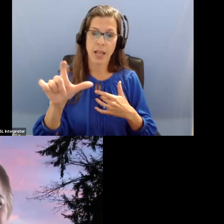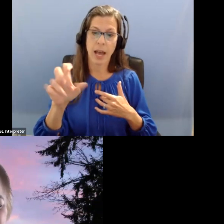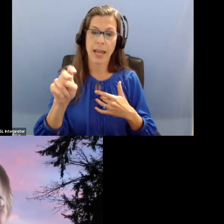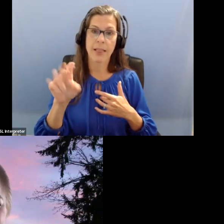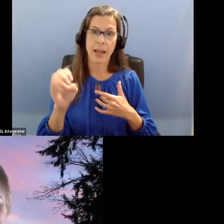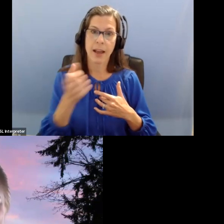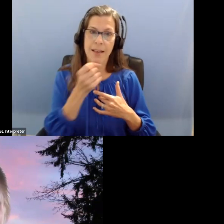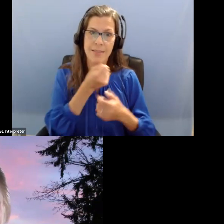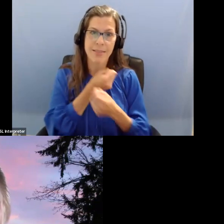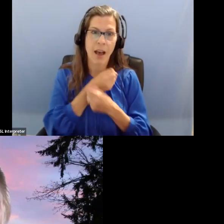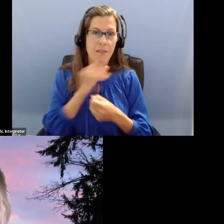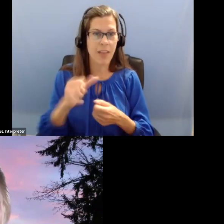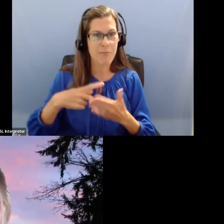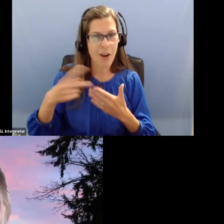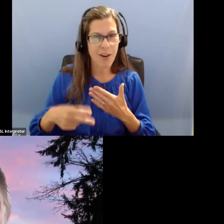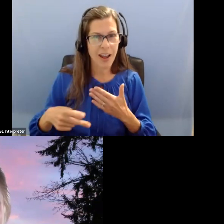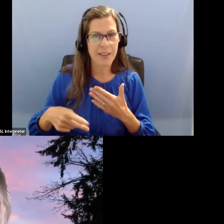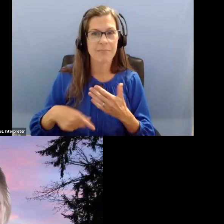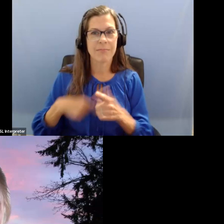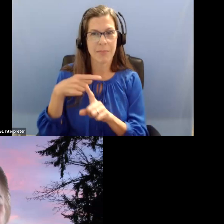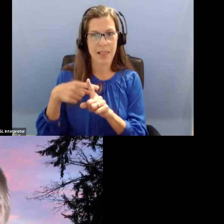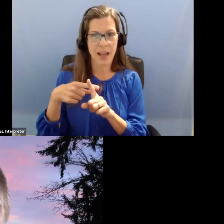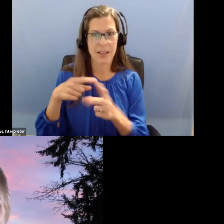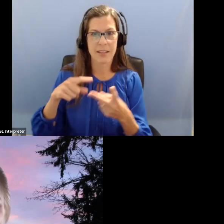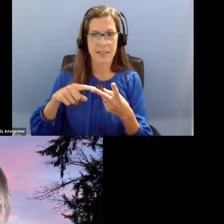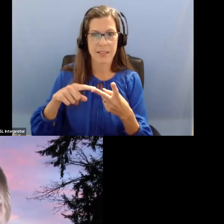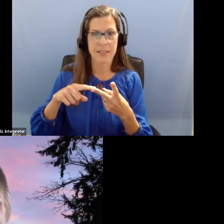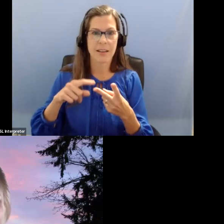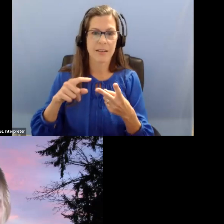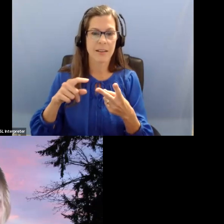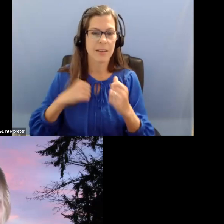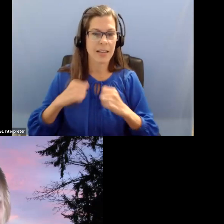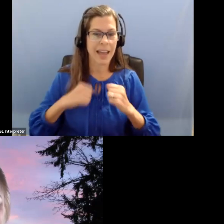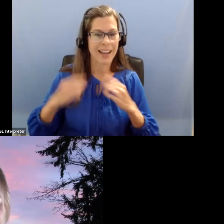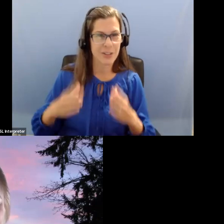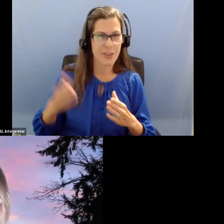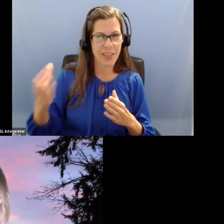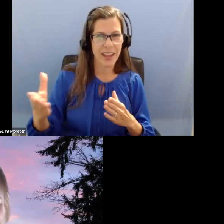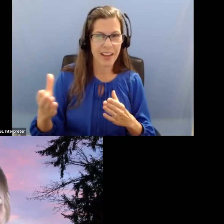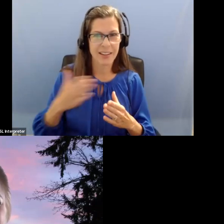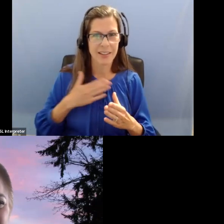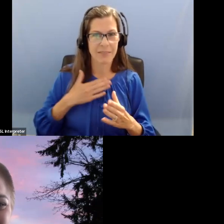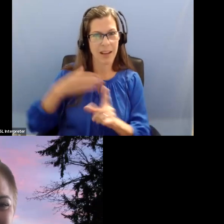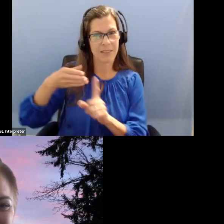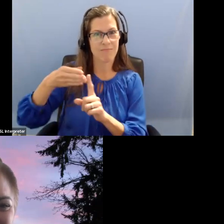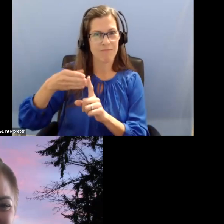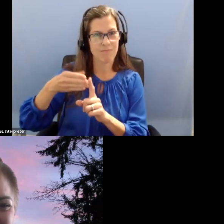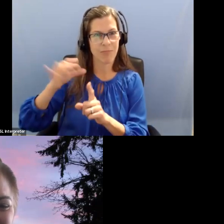love that show along with the actors and actresses there. And that is definitely my go-to.